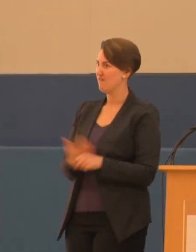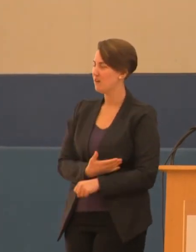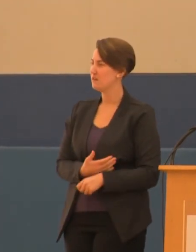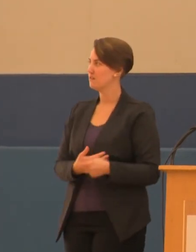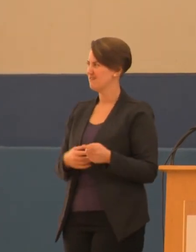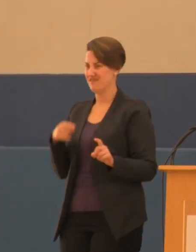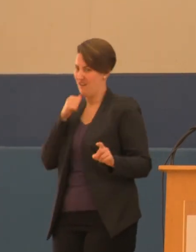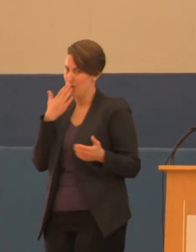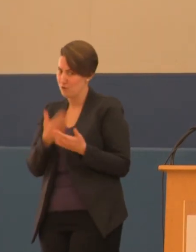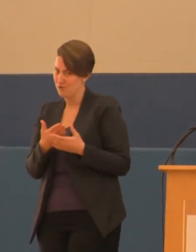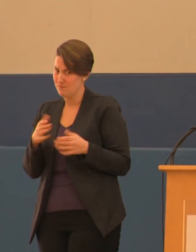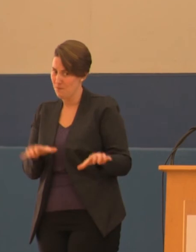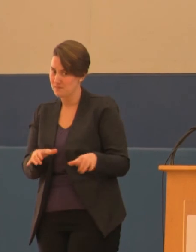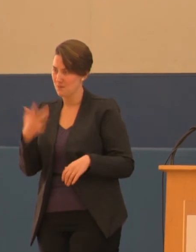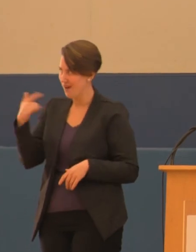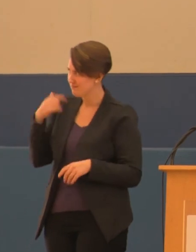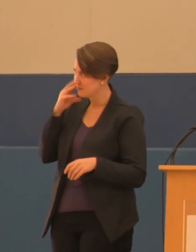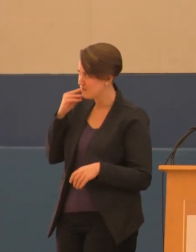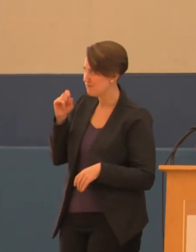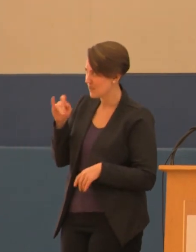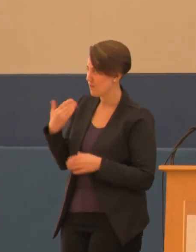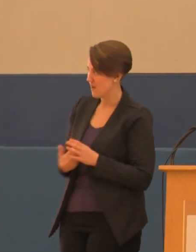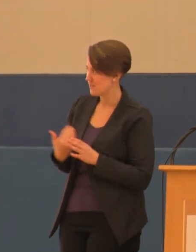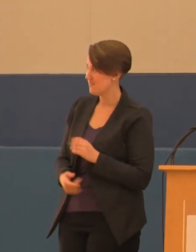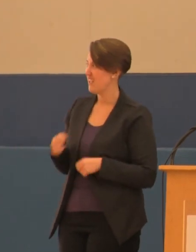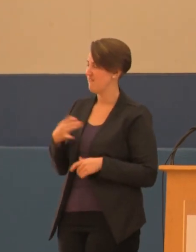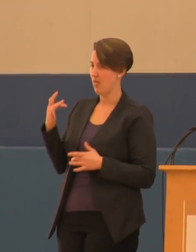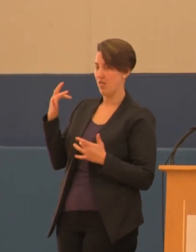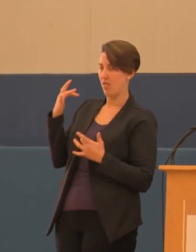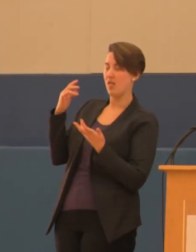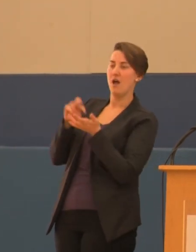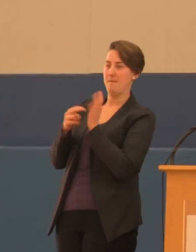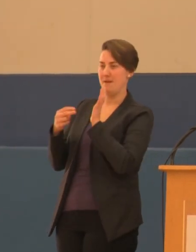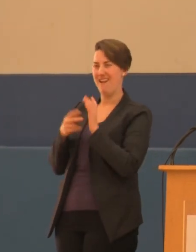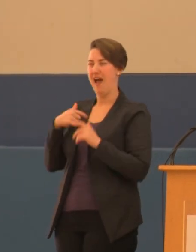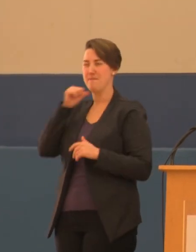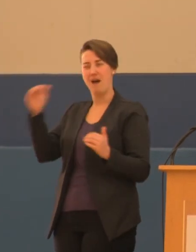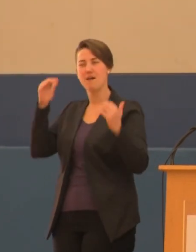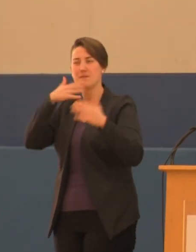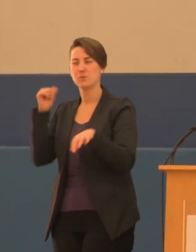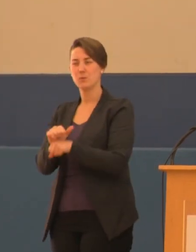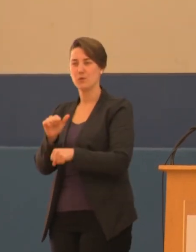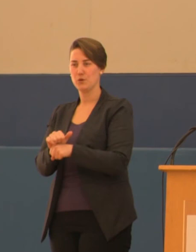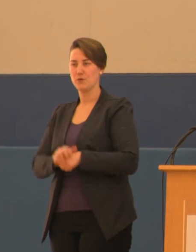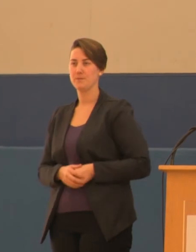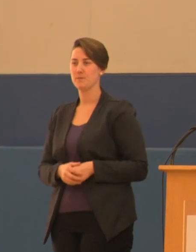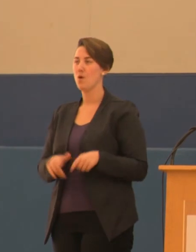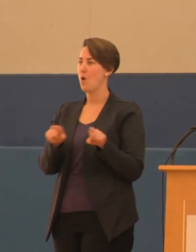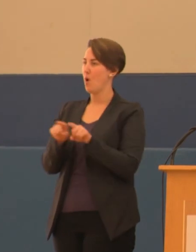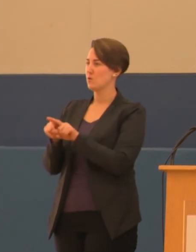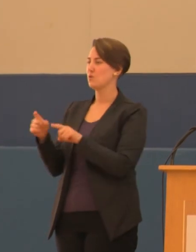want to perform. You're being sexually harassed. You're not at your best if you're being victimized. We also cover pregnancy and